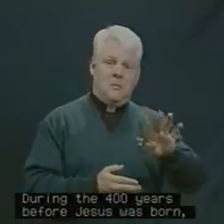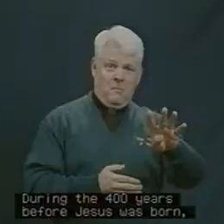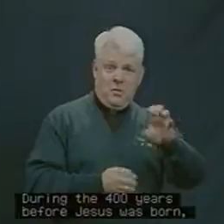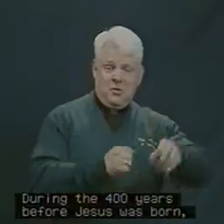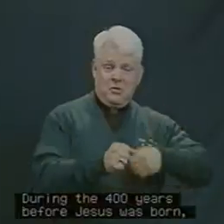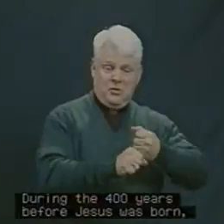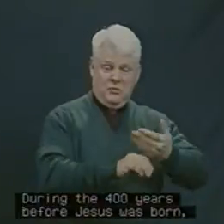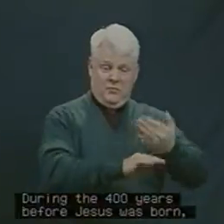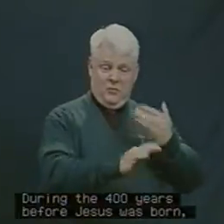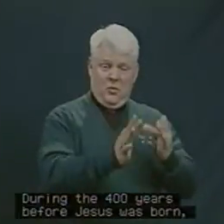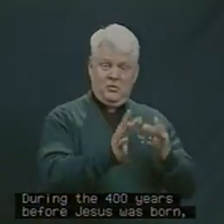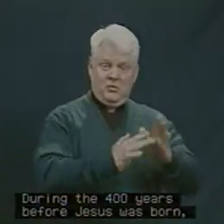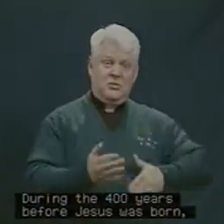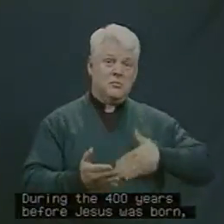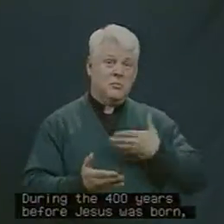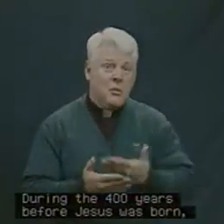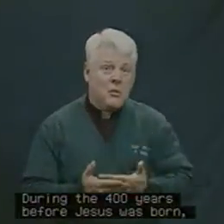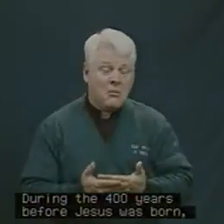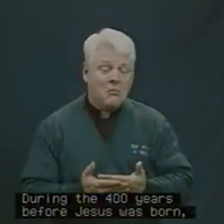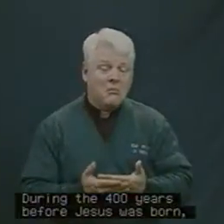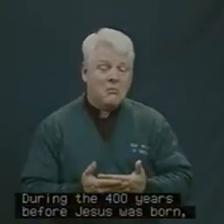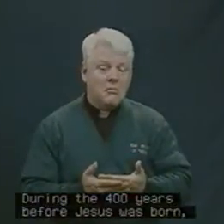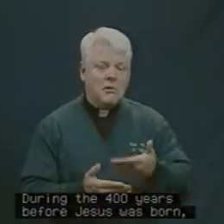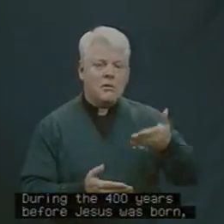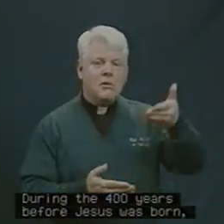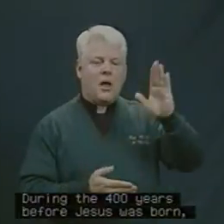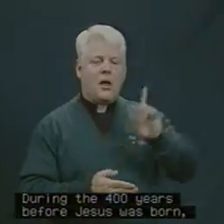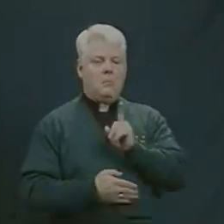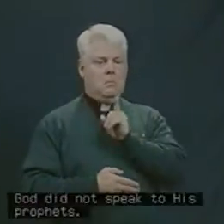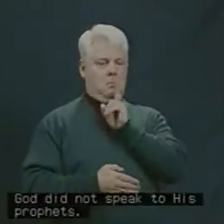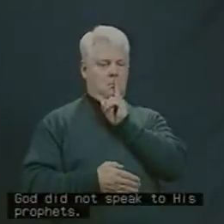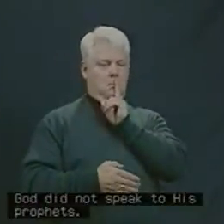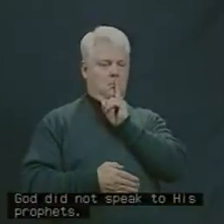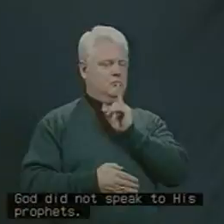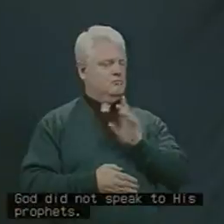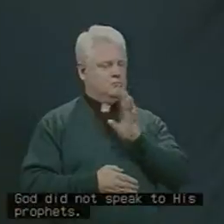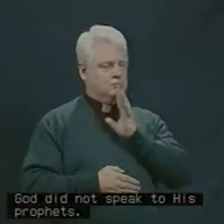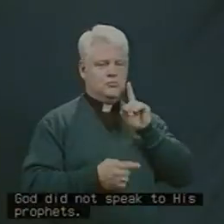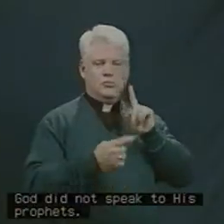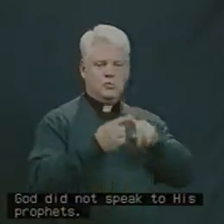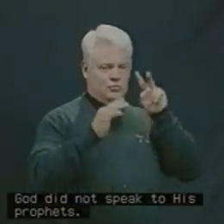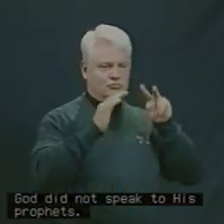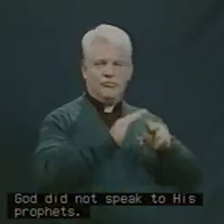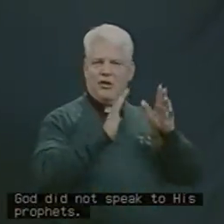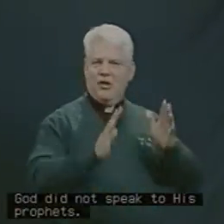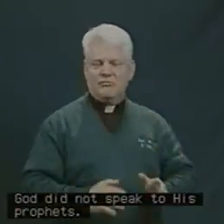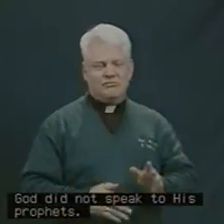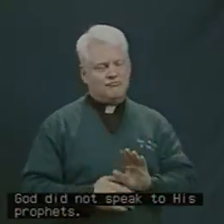During the 400 years before Jesus was born, God did not speak to His prophets.